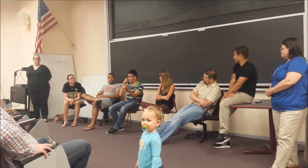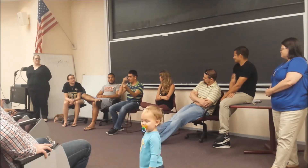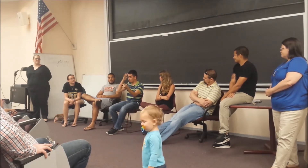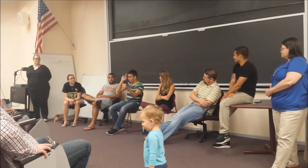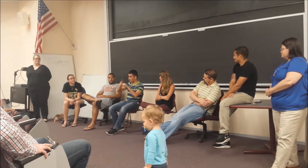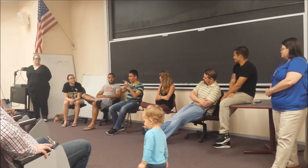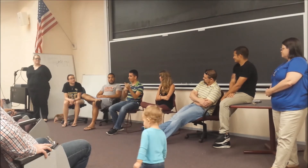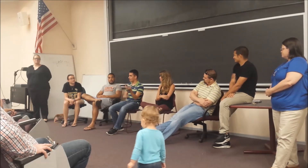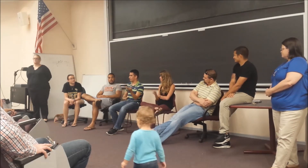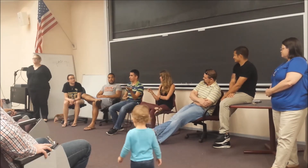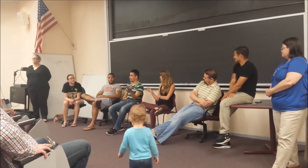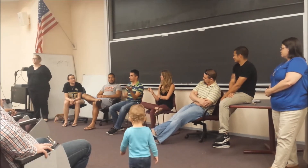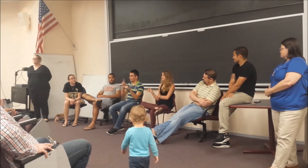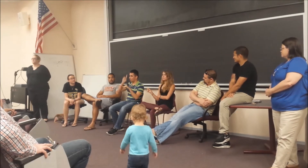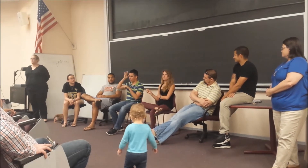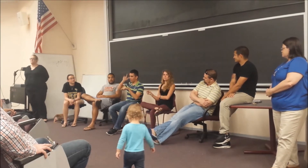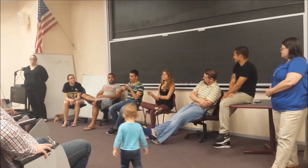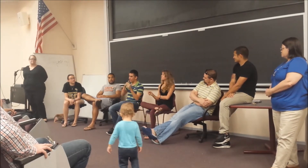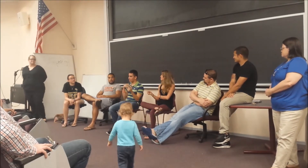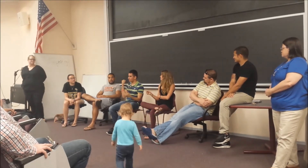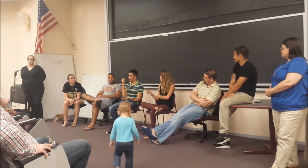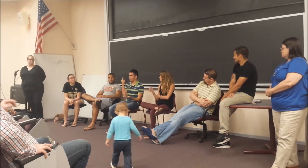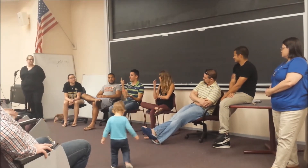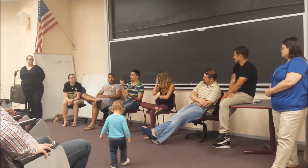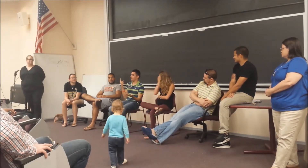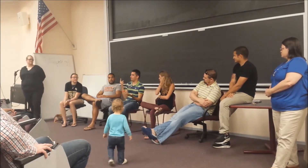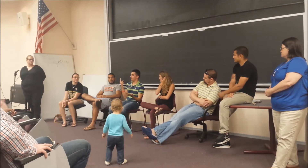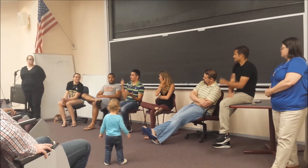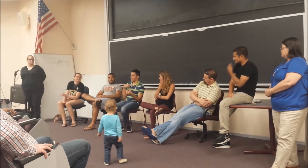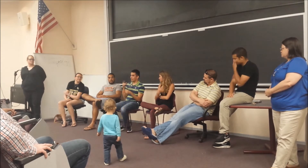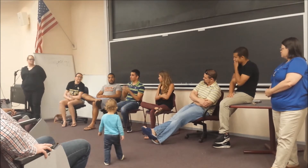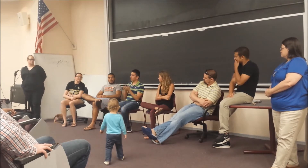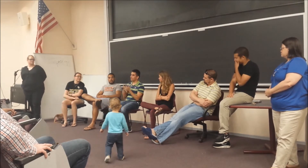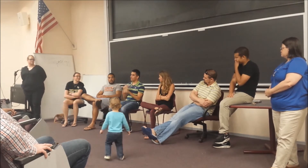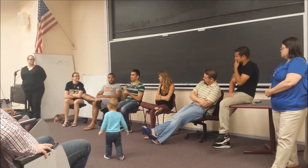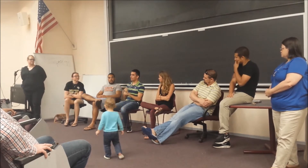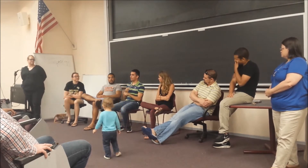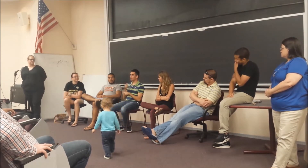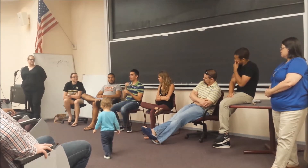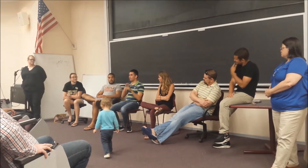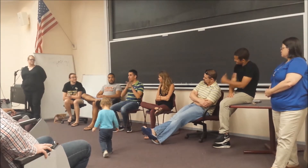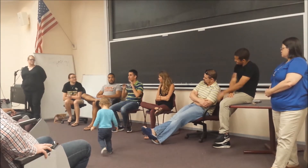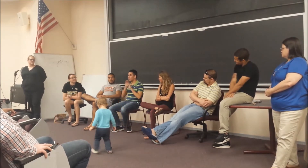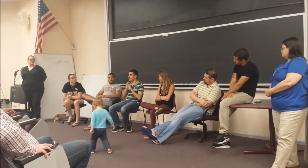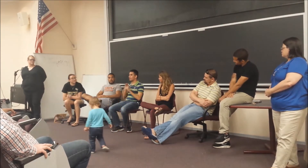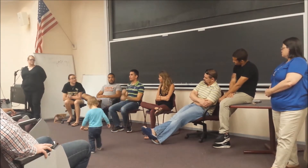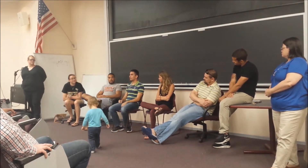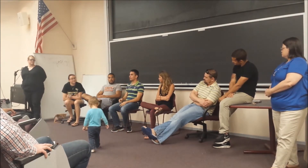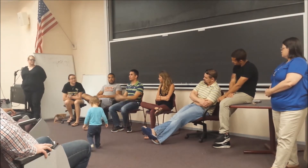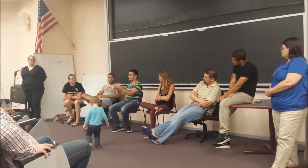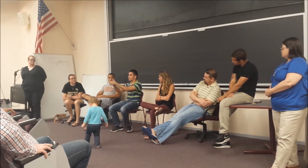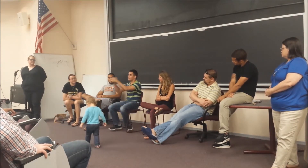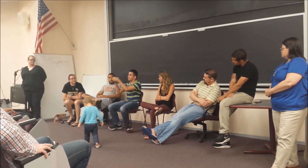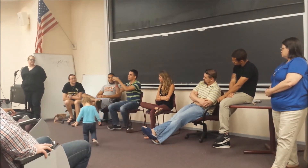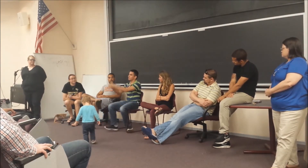can do it, why can't I? Why can't I understand? And sometimes it gets a little